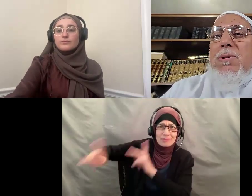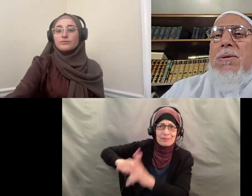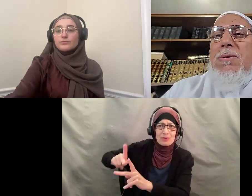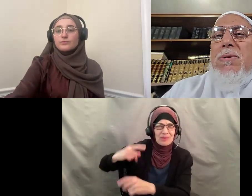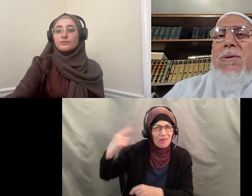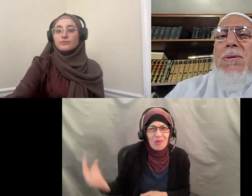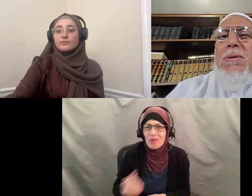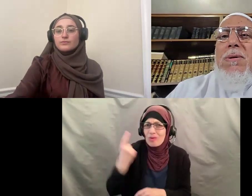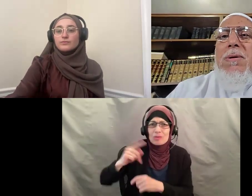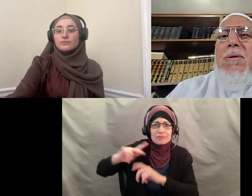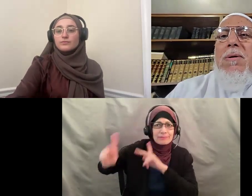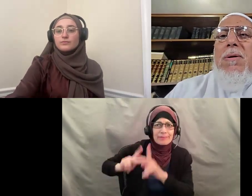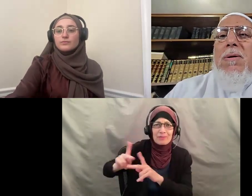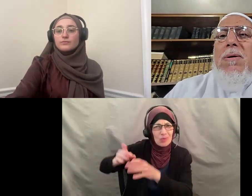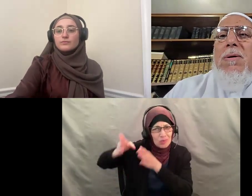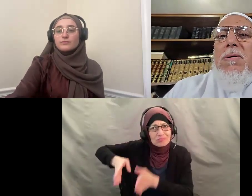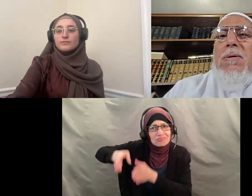humans.